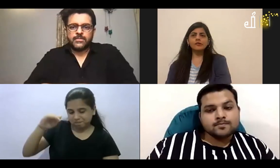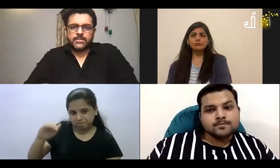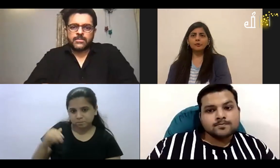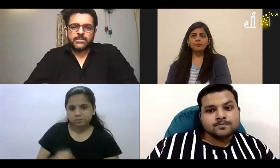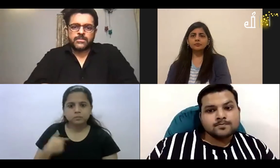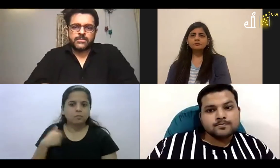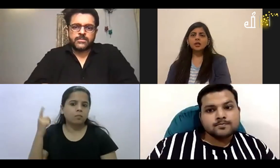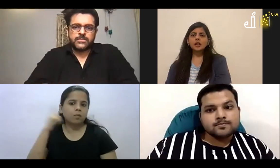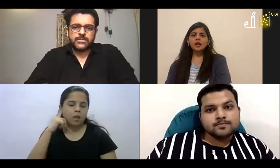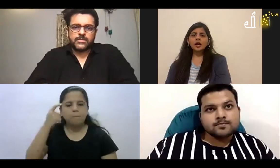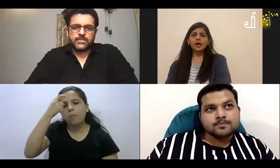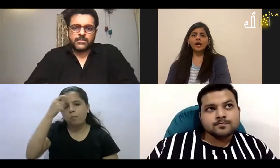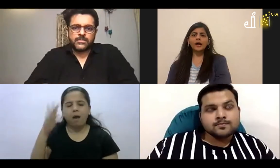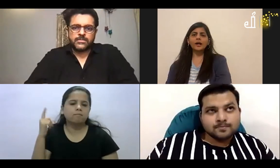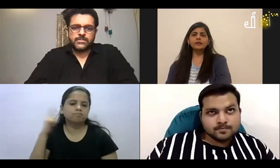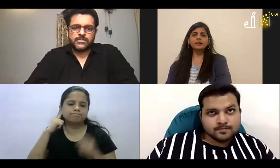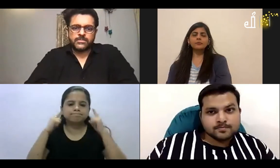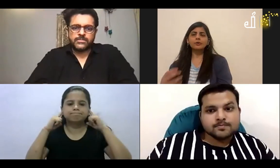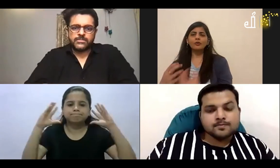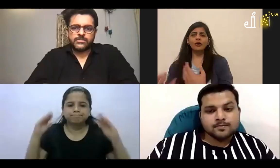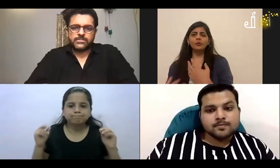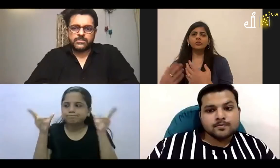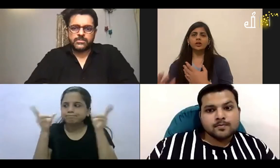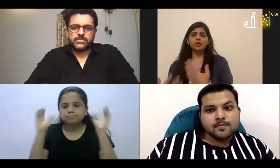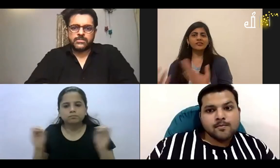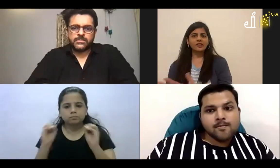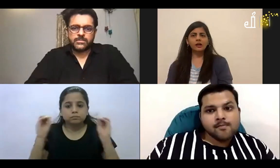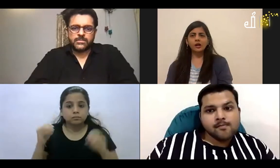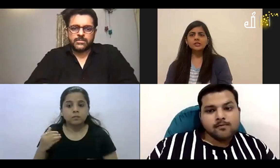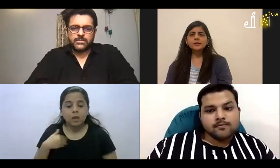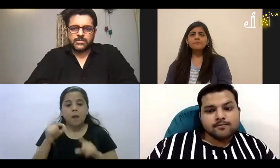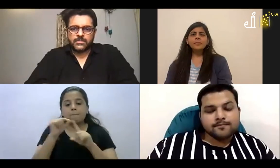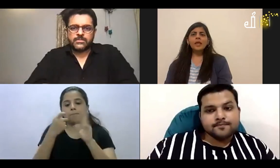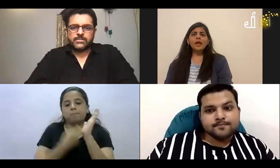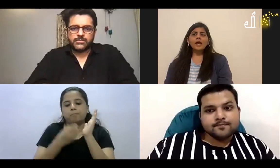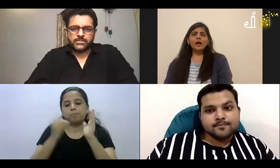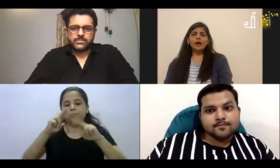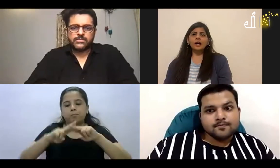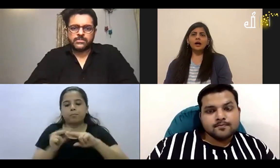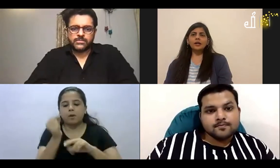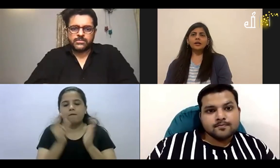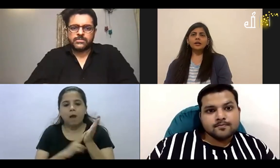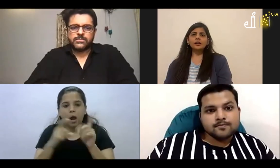a hearing problem. I had a profound hearing loss.